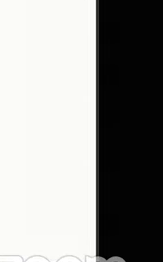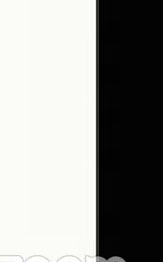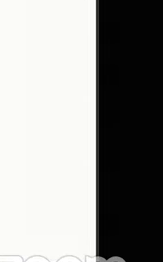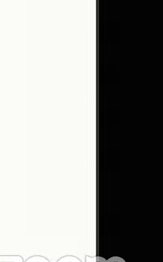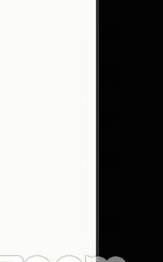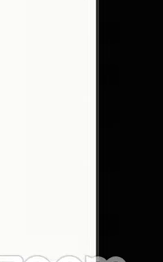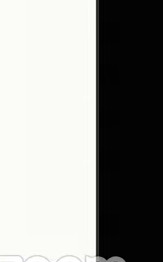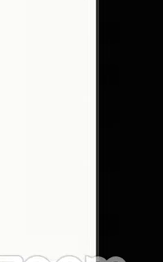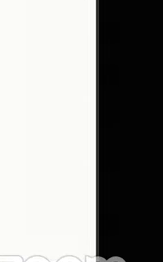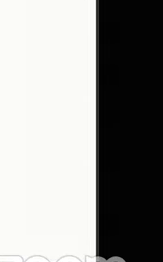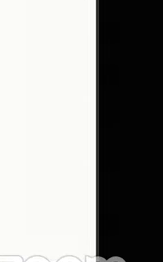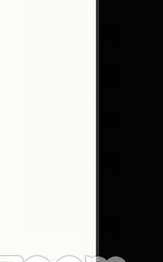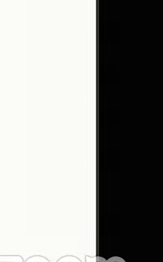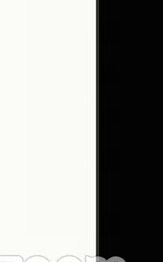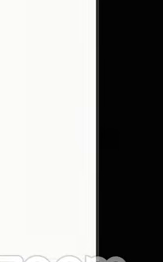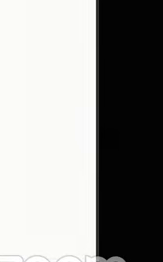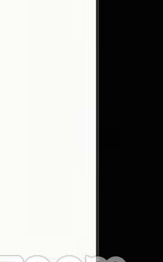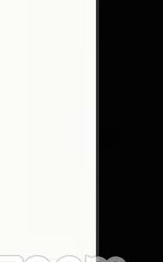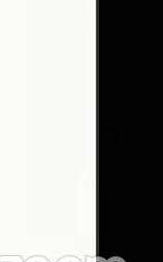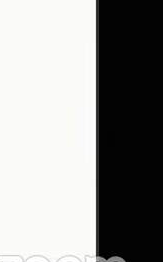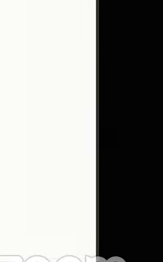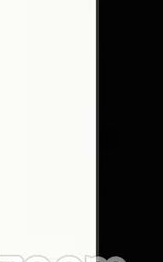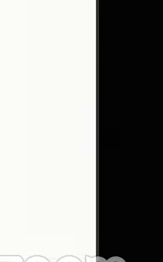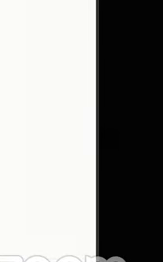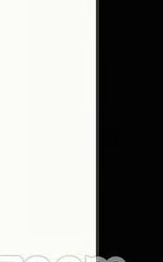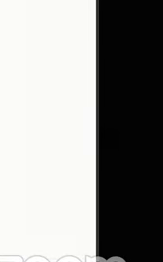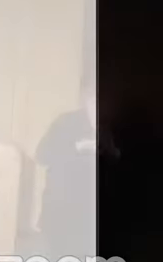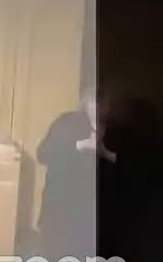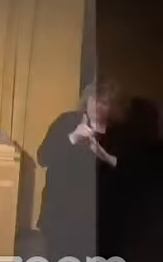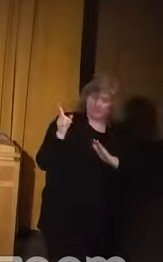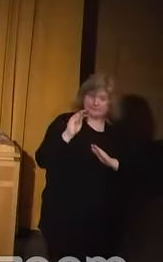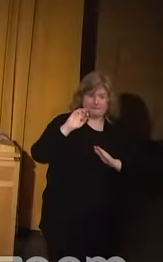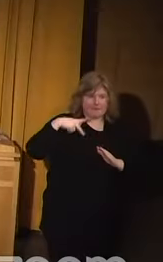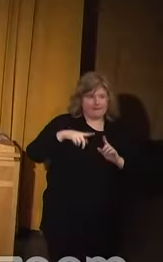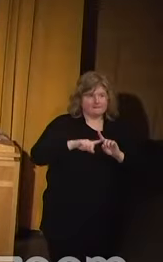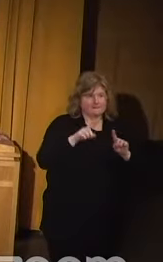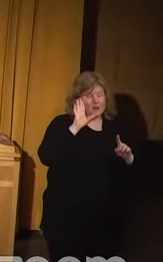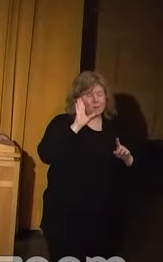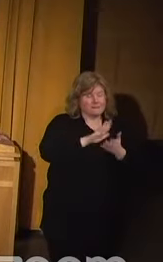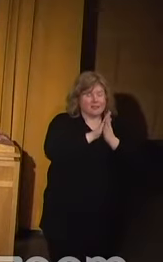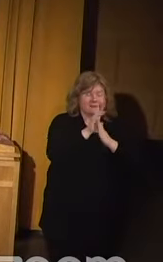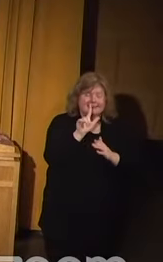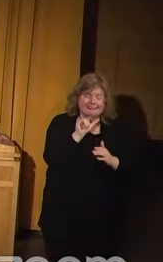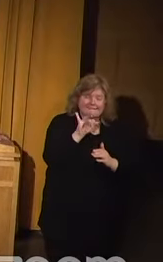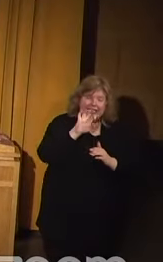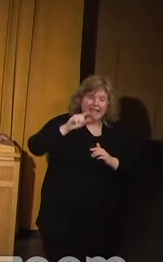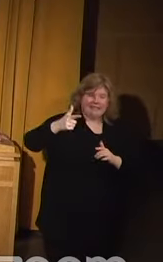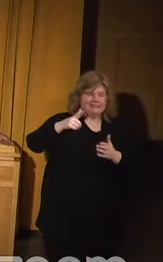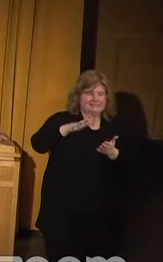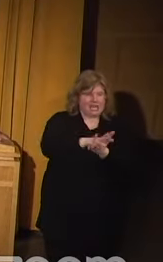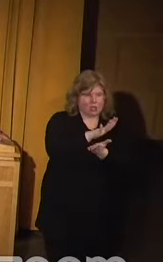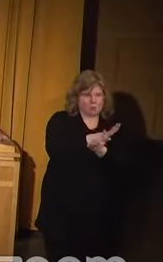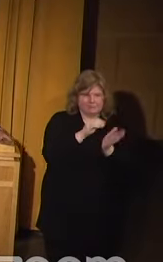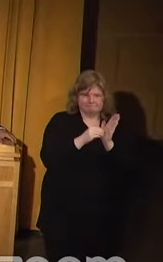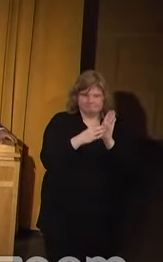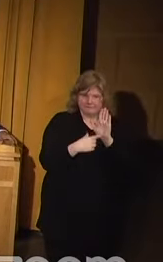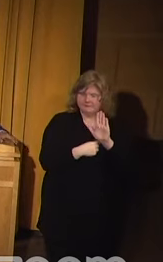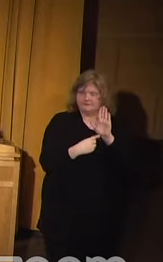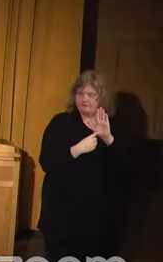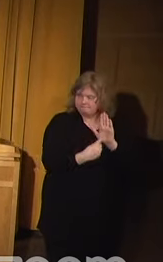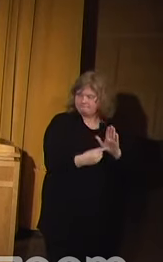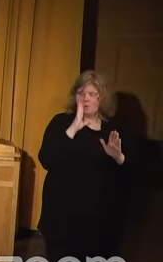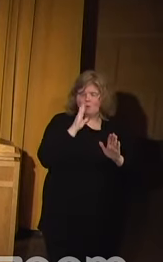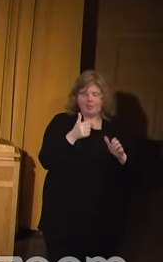in our first 90 days, to build out this map, but it will be a living document. So this map will help us to